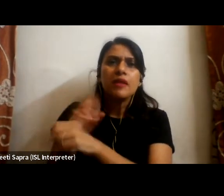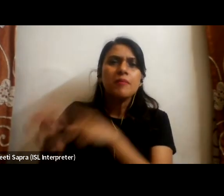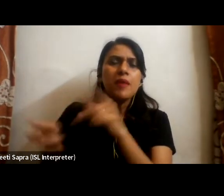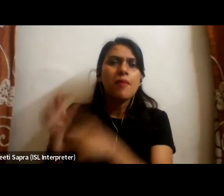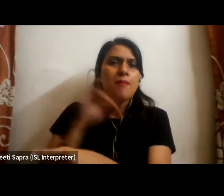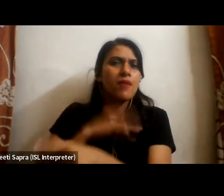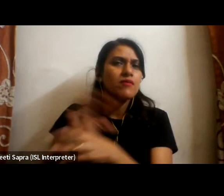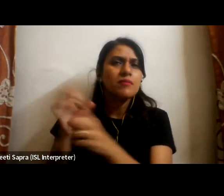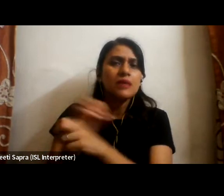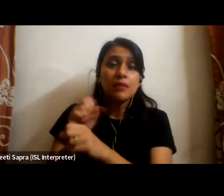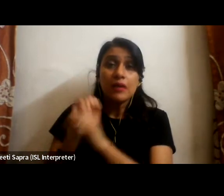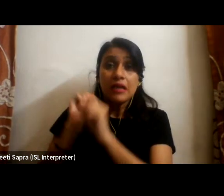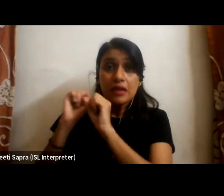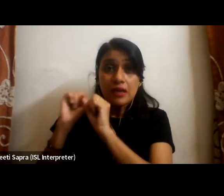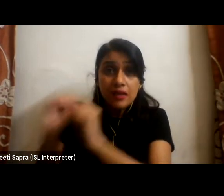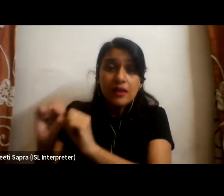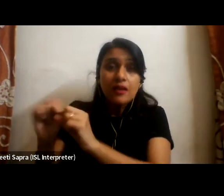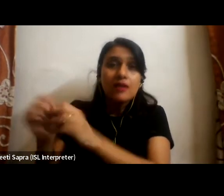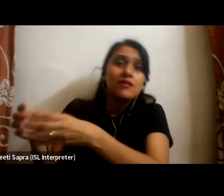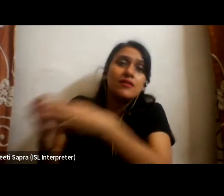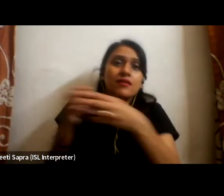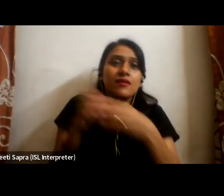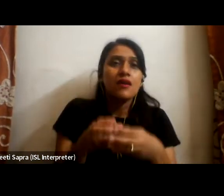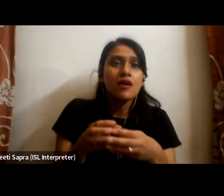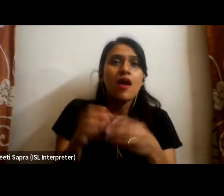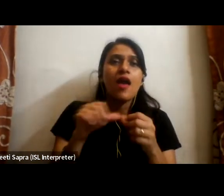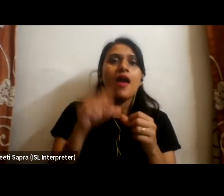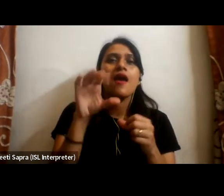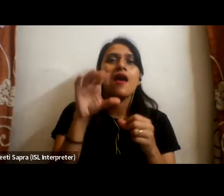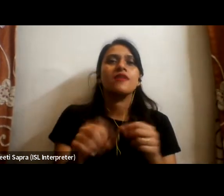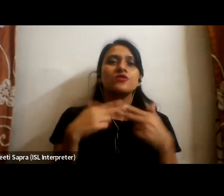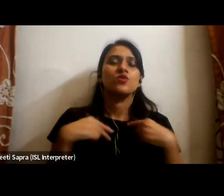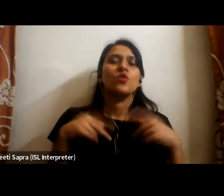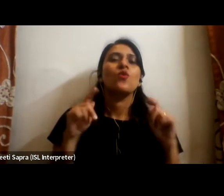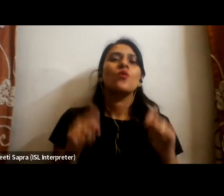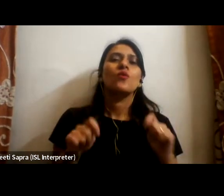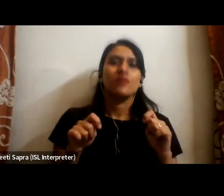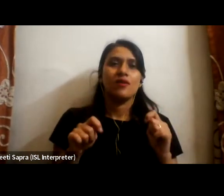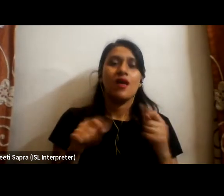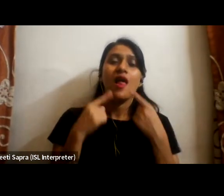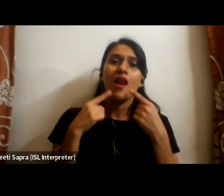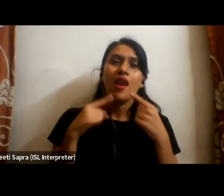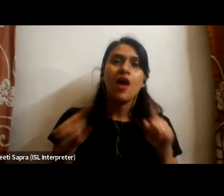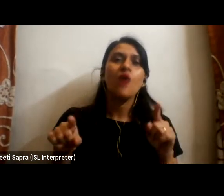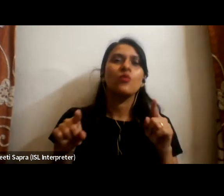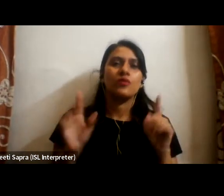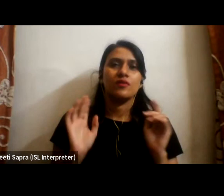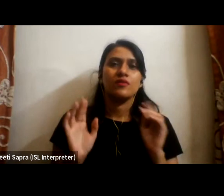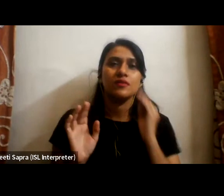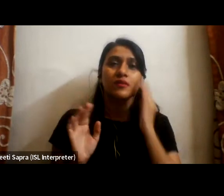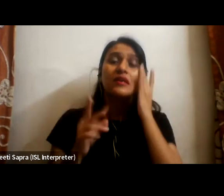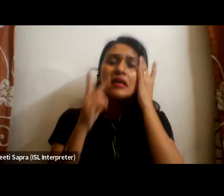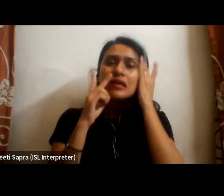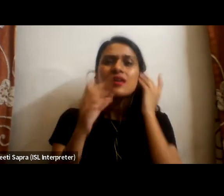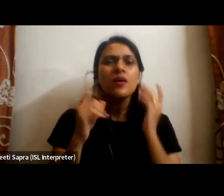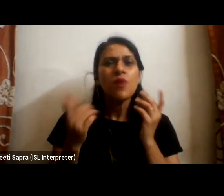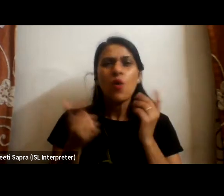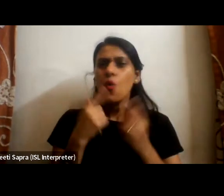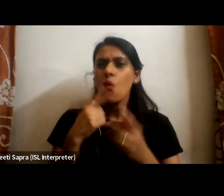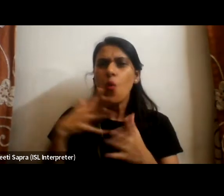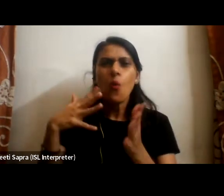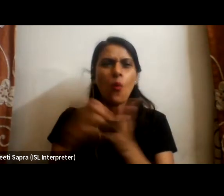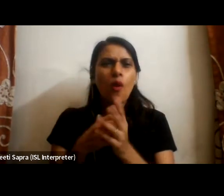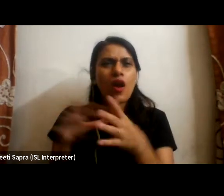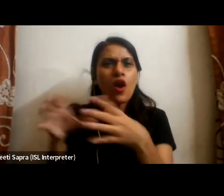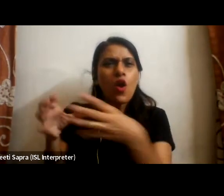it's favoring the same groups for access to the court, so that what it is doing is it's taking on weaker cases from these groups,